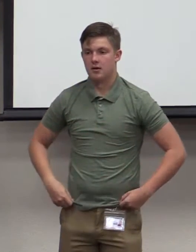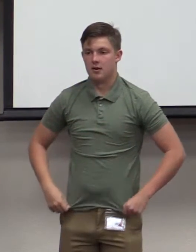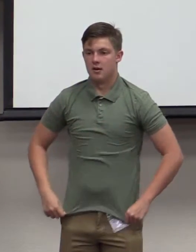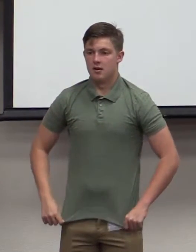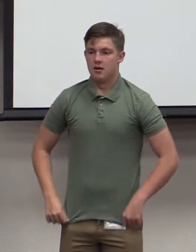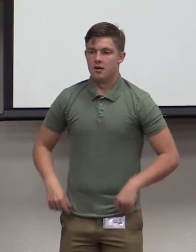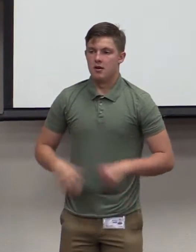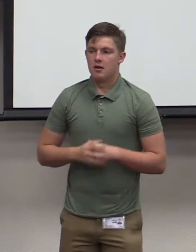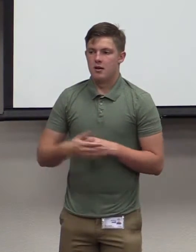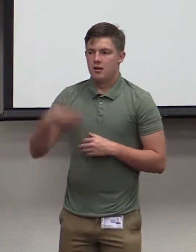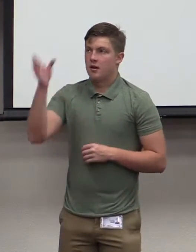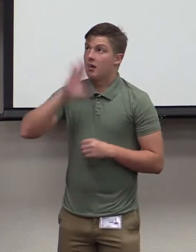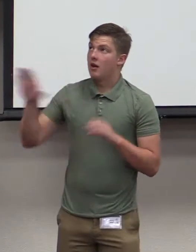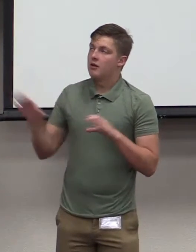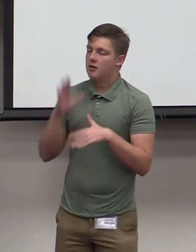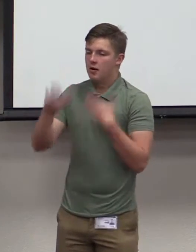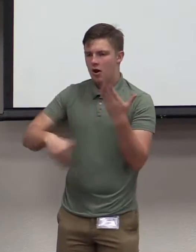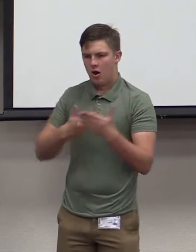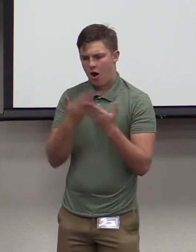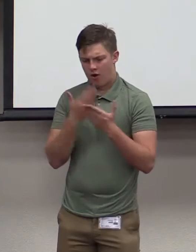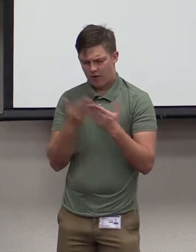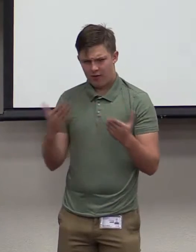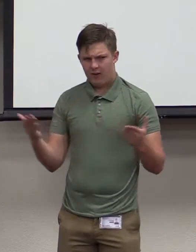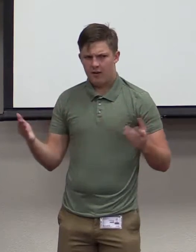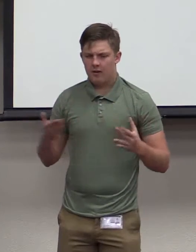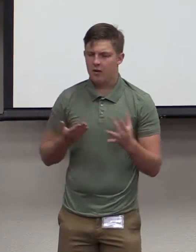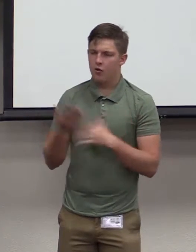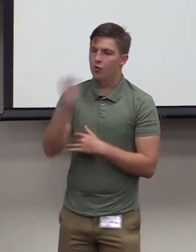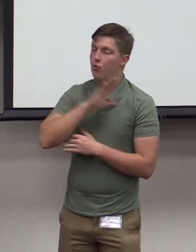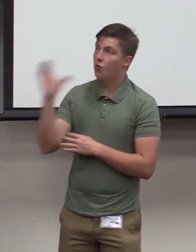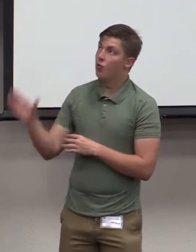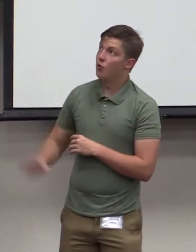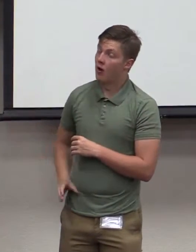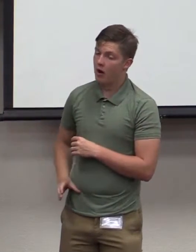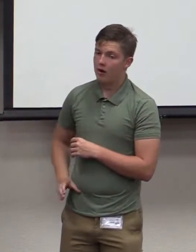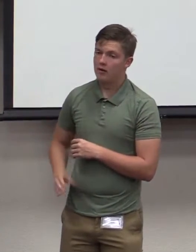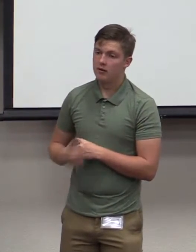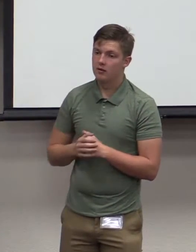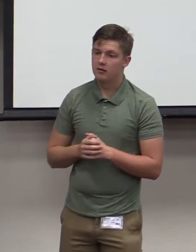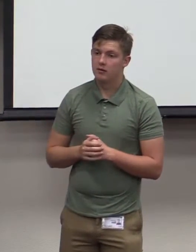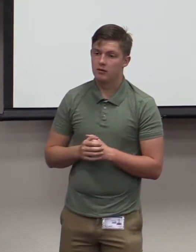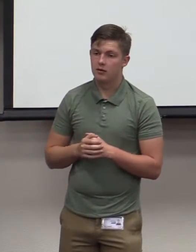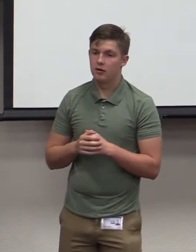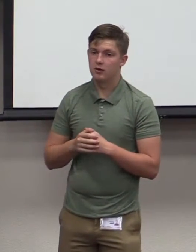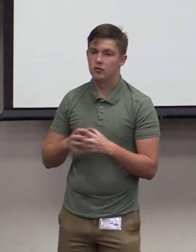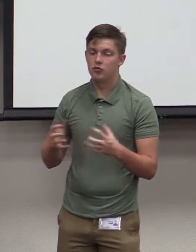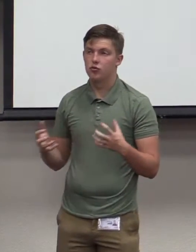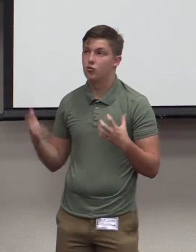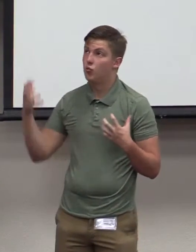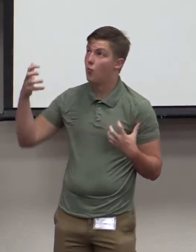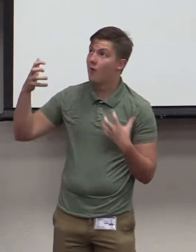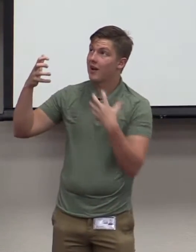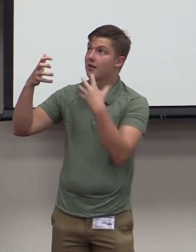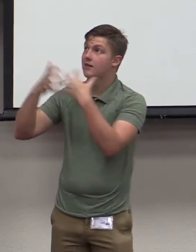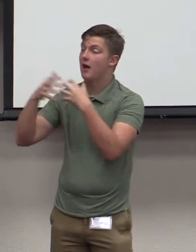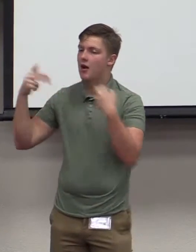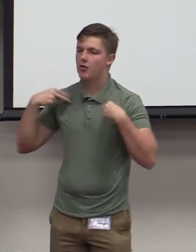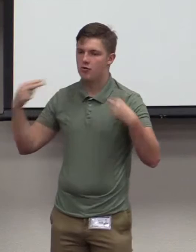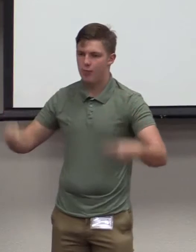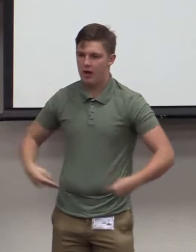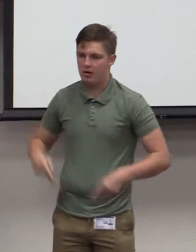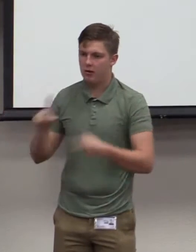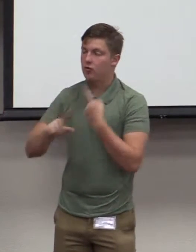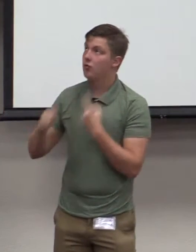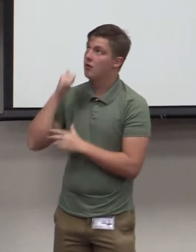that God did all things through Christ to reconcile humanity to